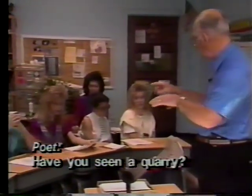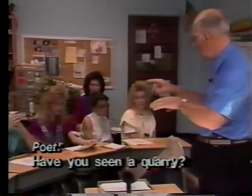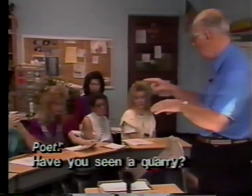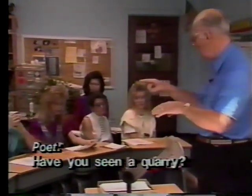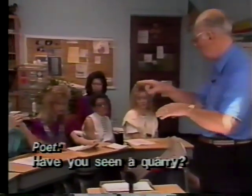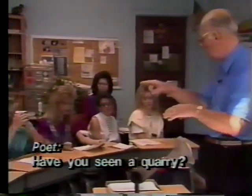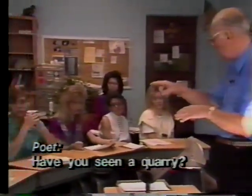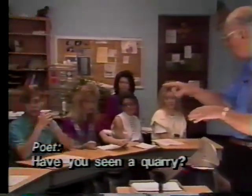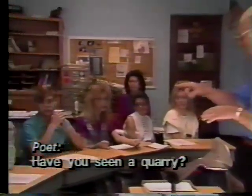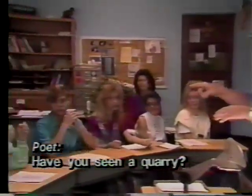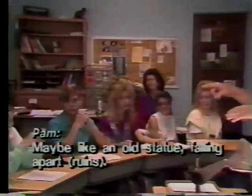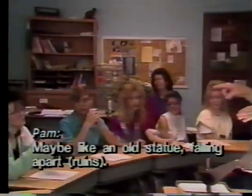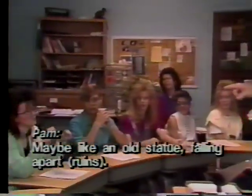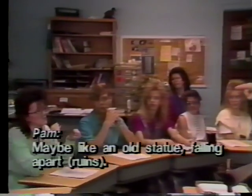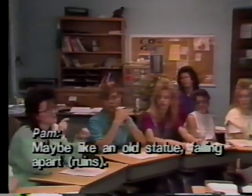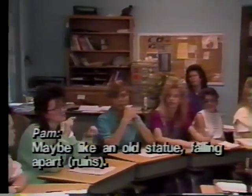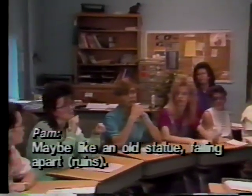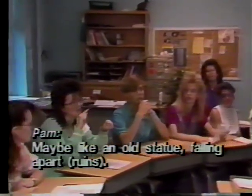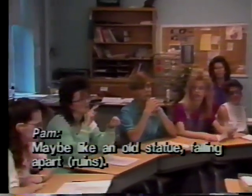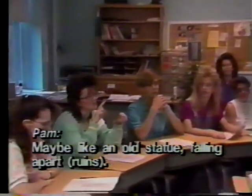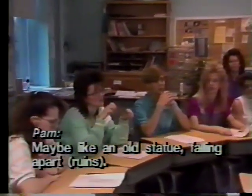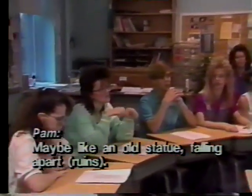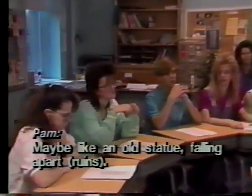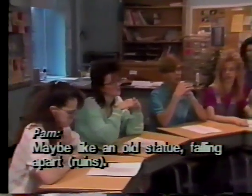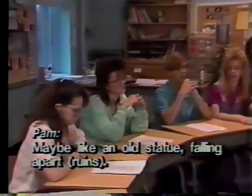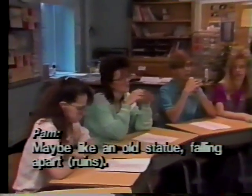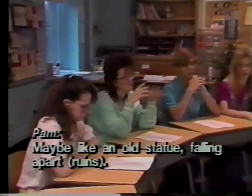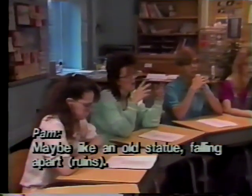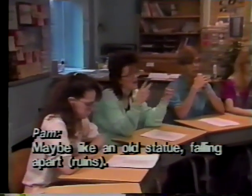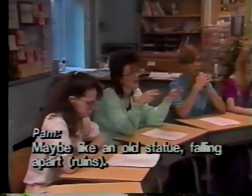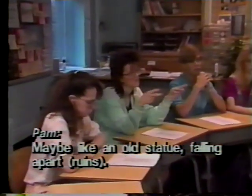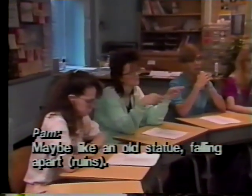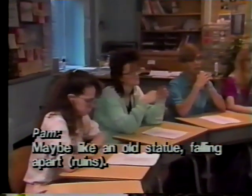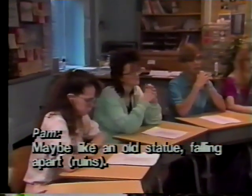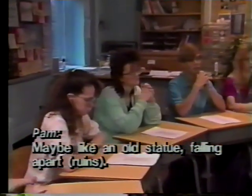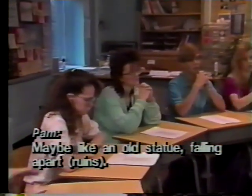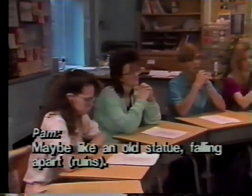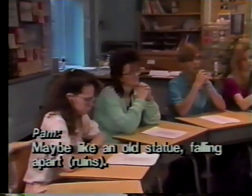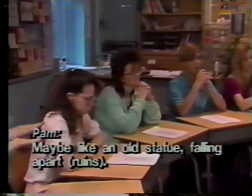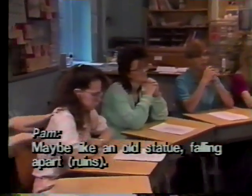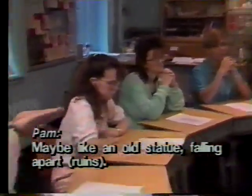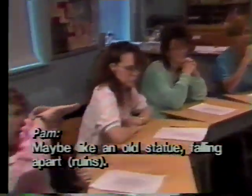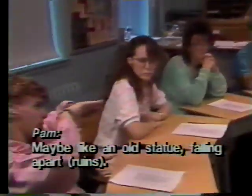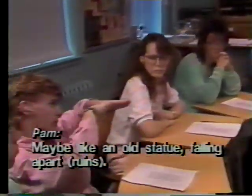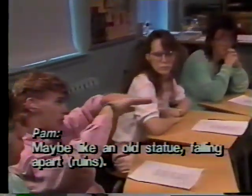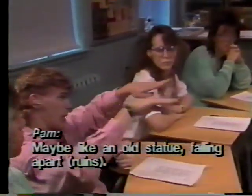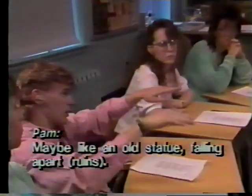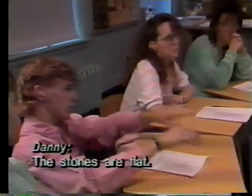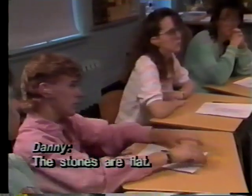Maybe old statue. Old statue.